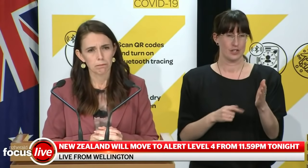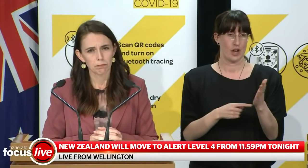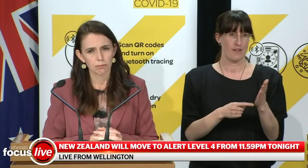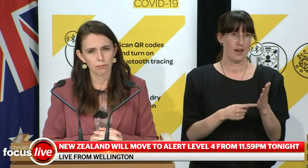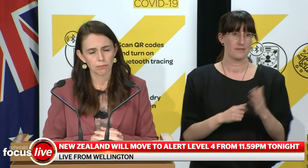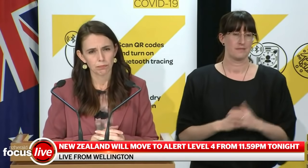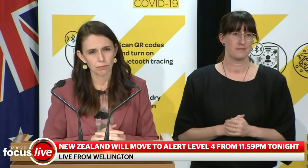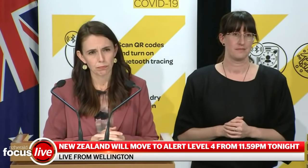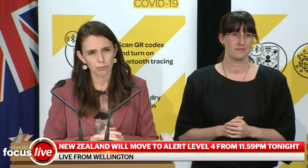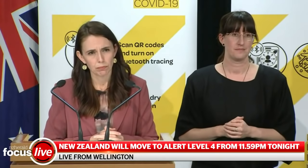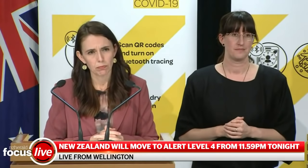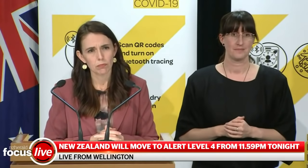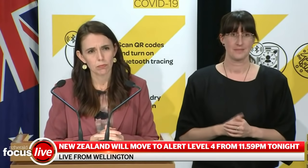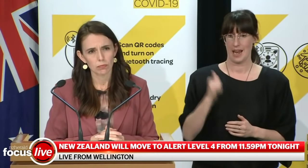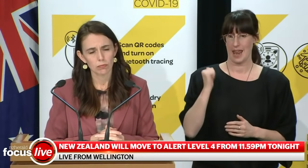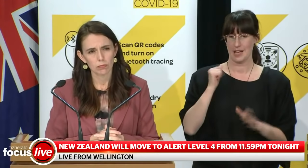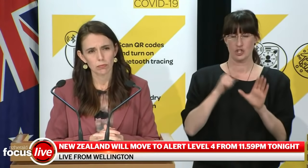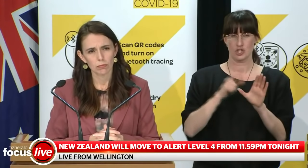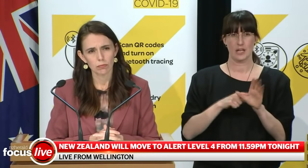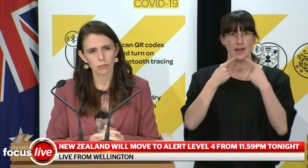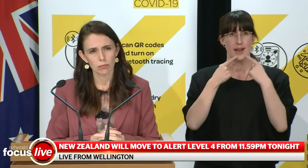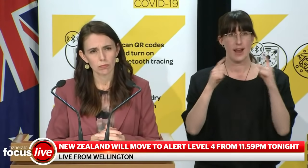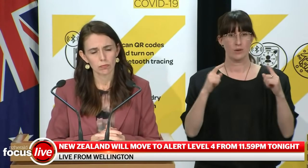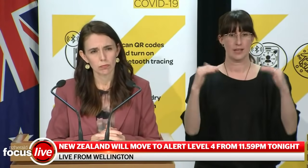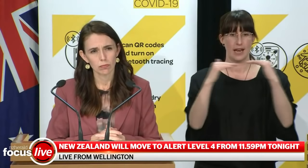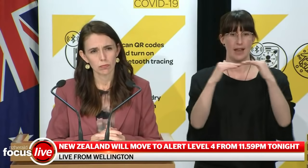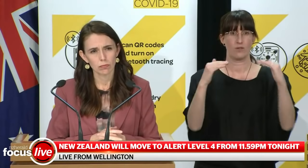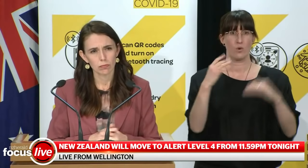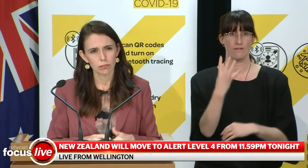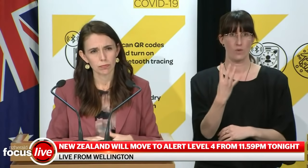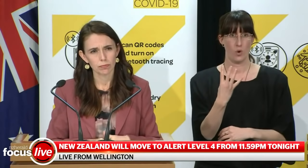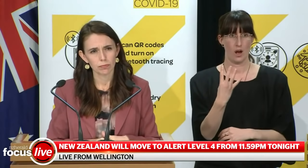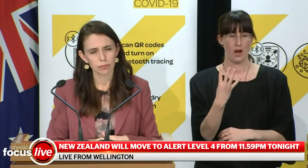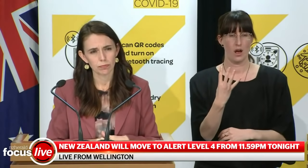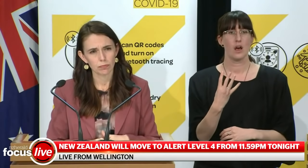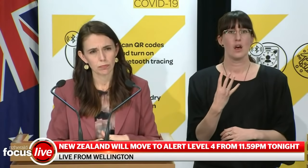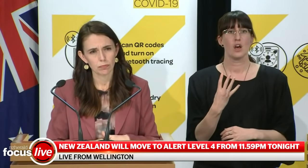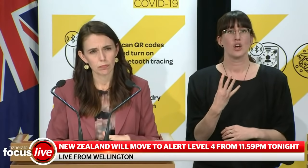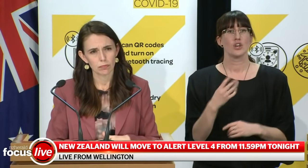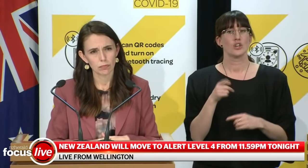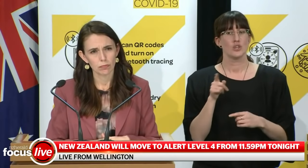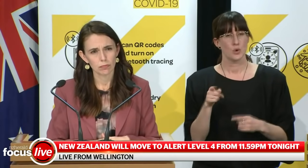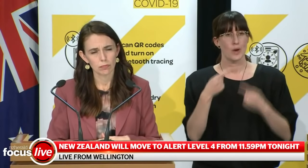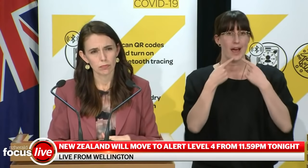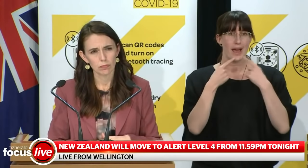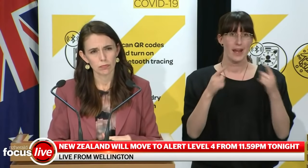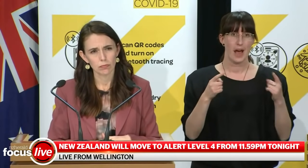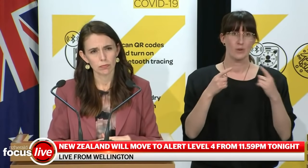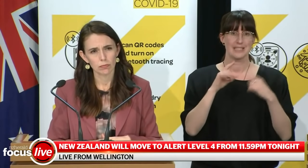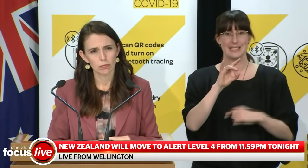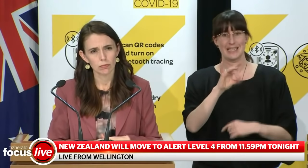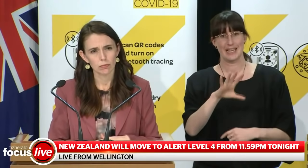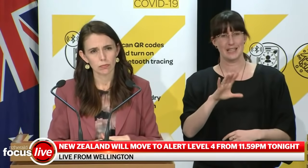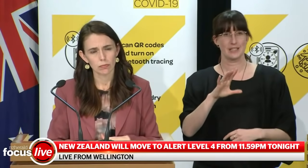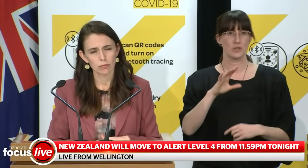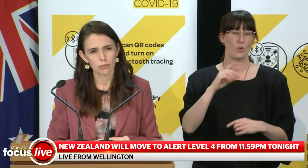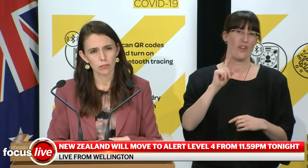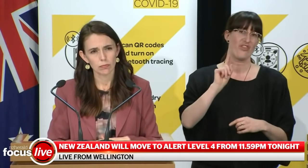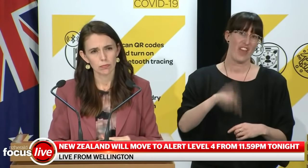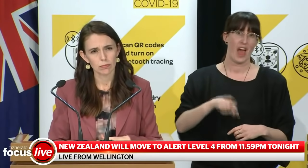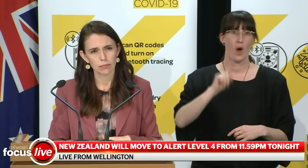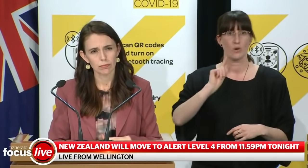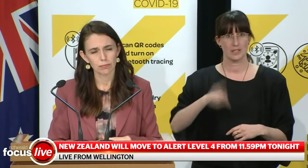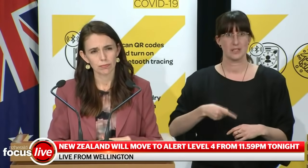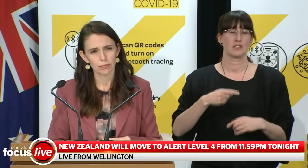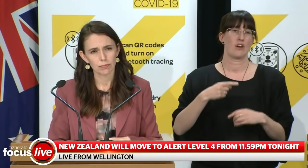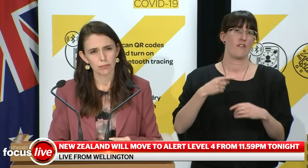the level 4 lockdown last year, you came out here and you told us that tens of thousands of New Zealanders could die. That was a year ago. A level of